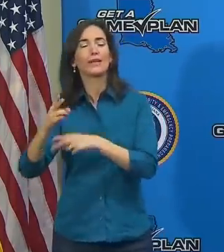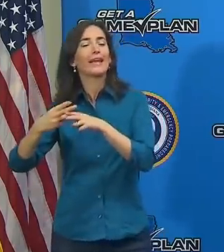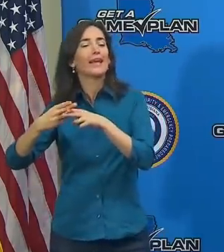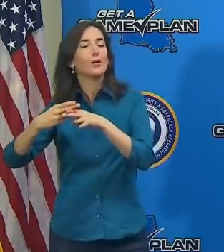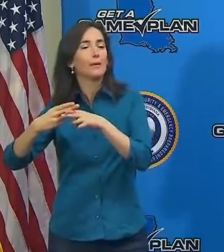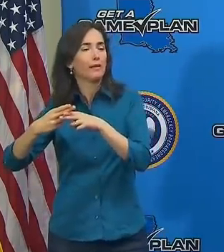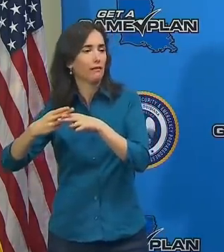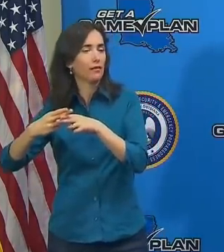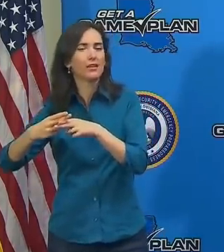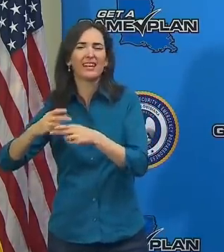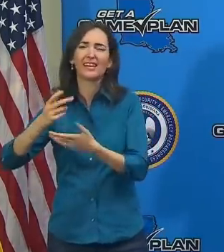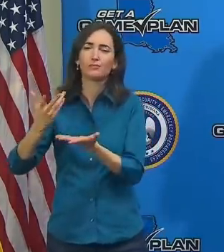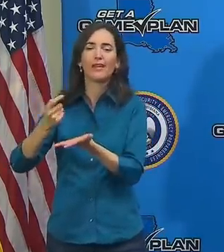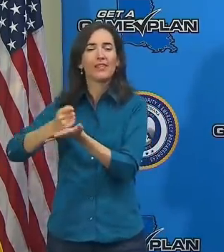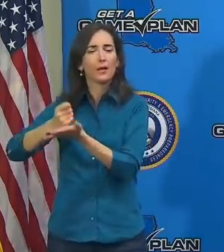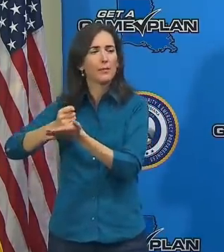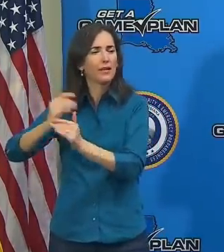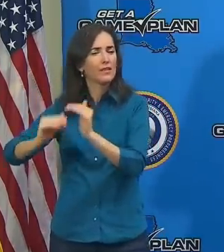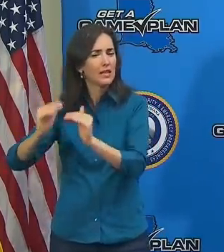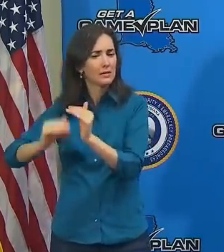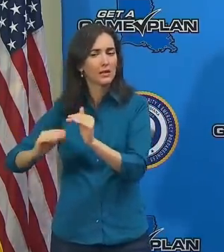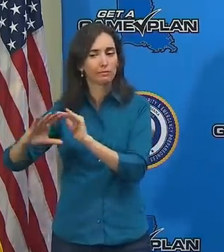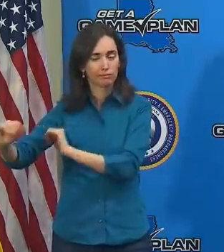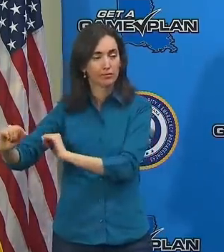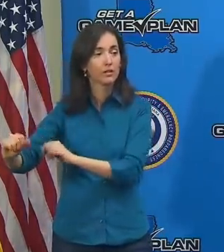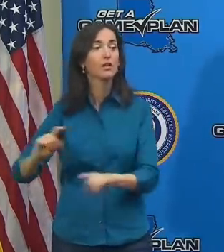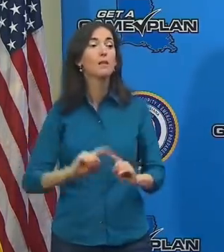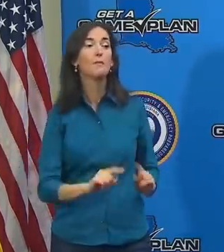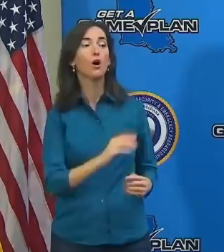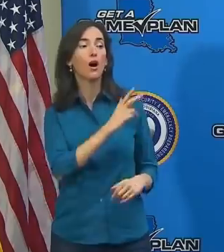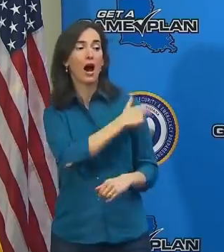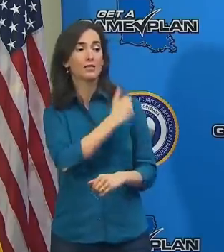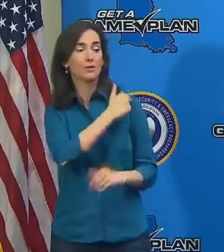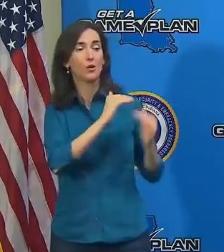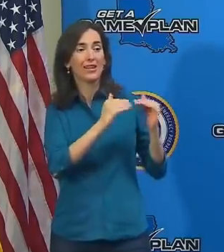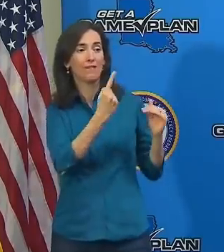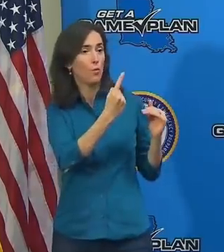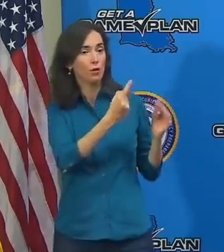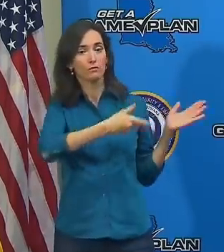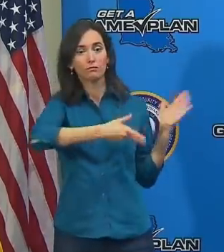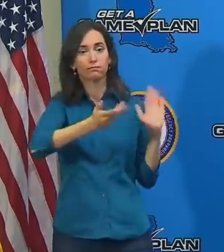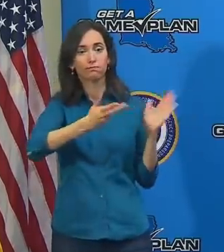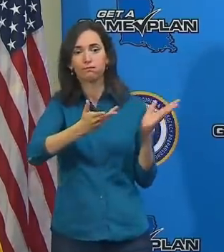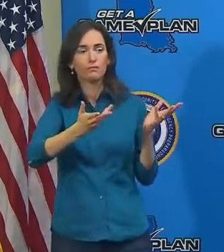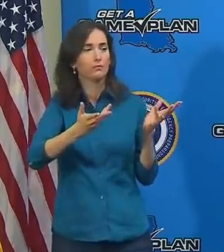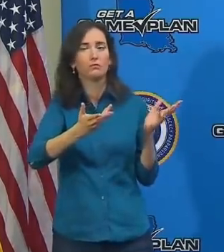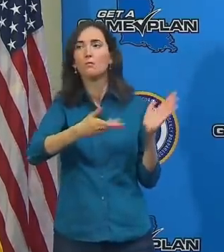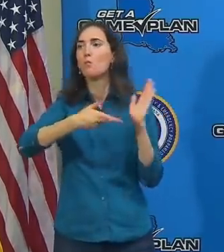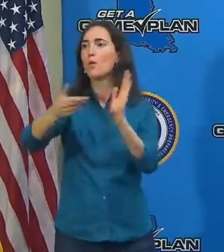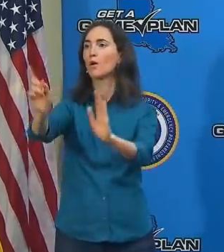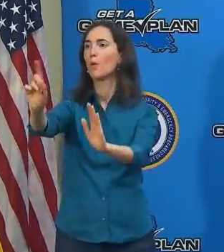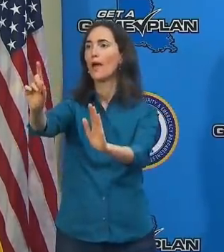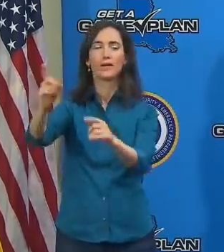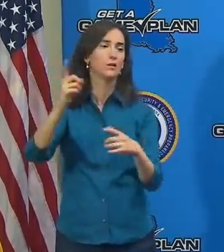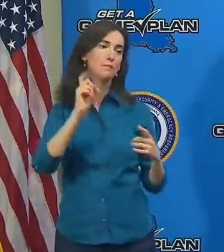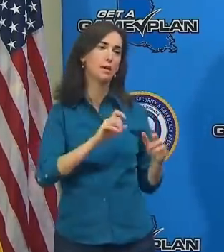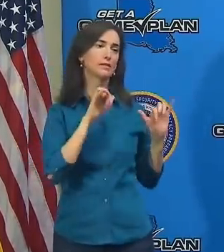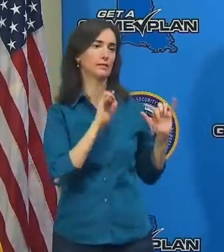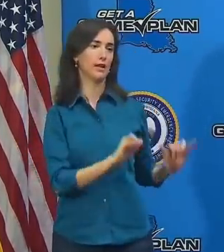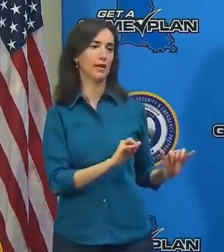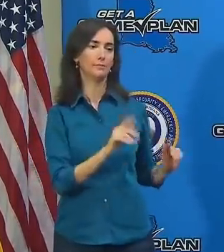well. No hospitals have been evacuated, Tier 1 hospitals, because quite simply put, there's nowhere to bring those